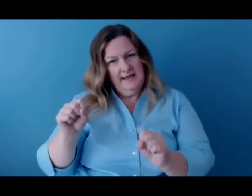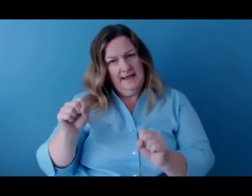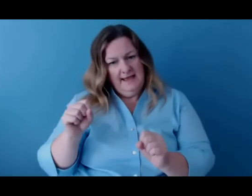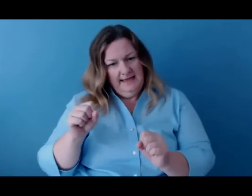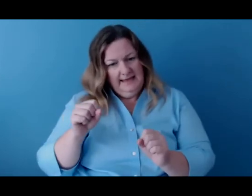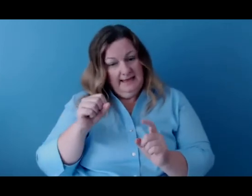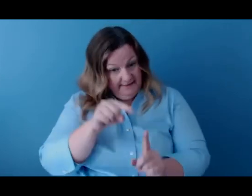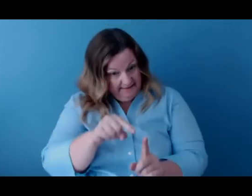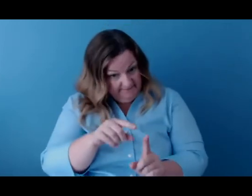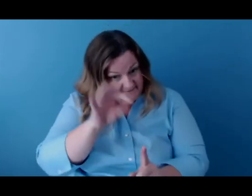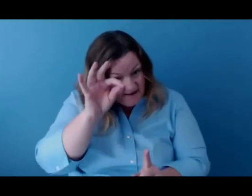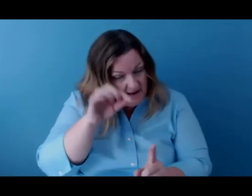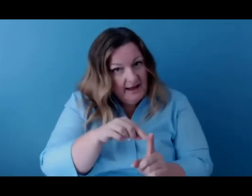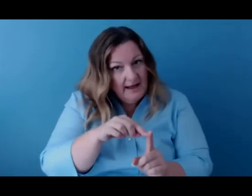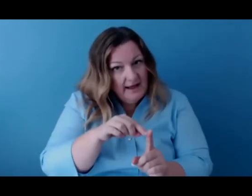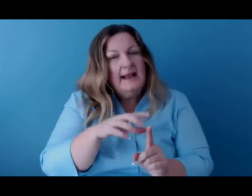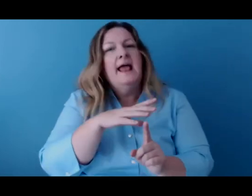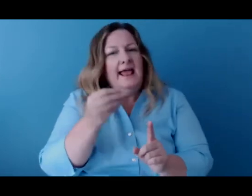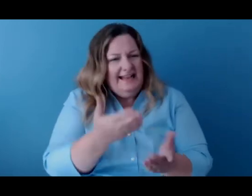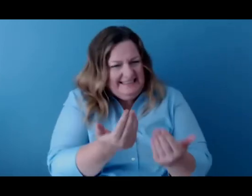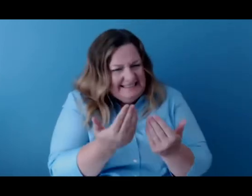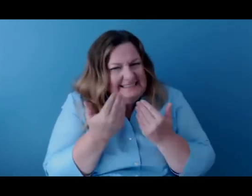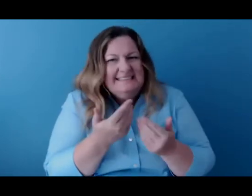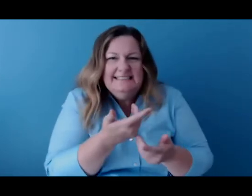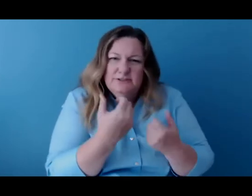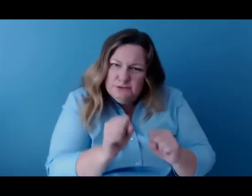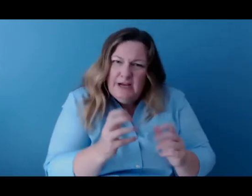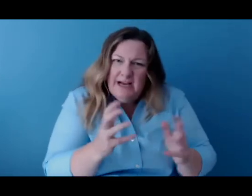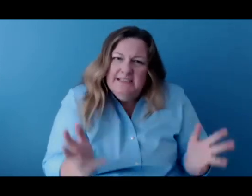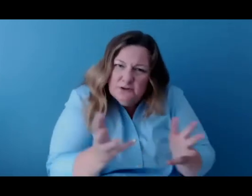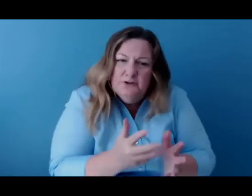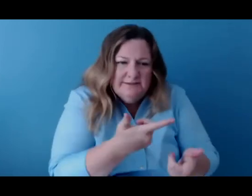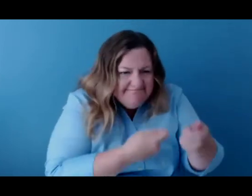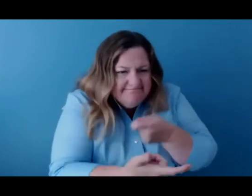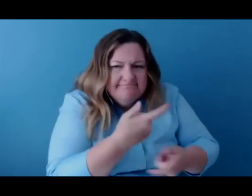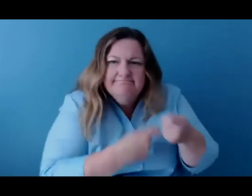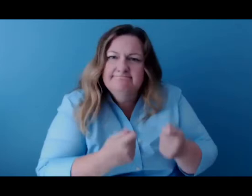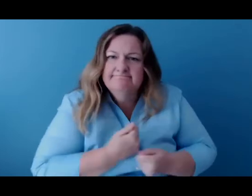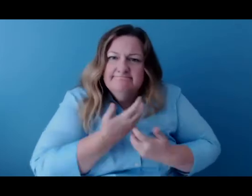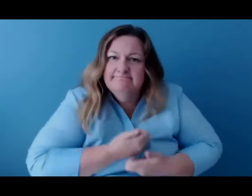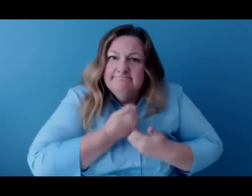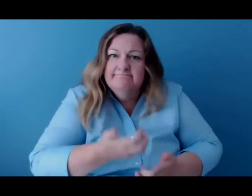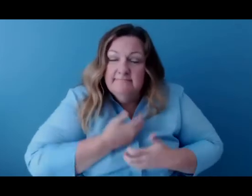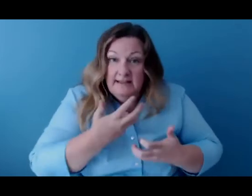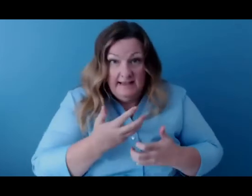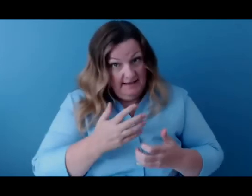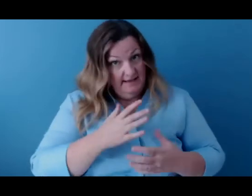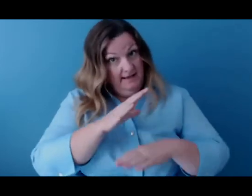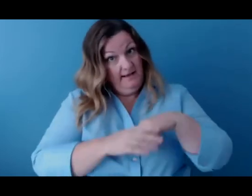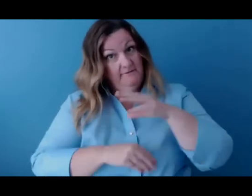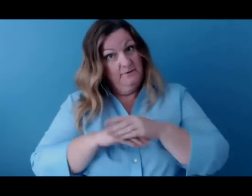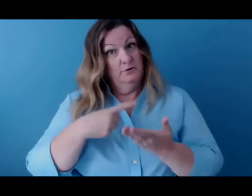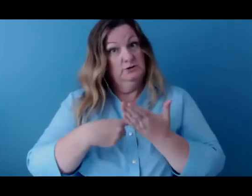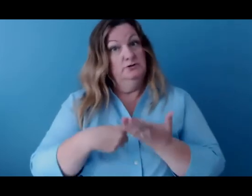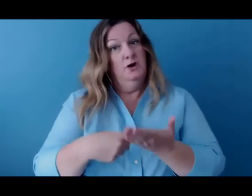so kids feel comfortable talking about this type of stuff. And if we can do that at a younger age, then we won't deal with this